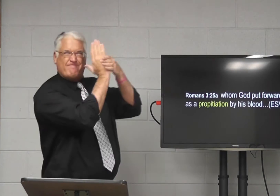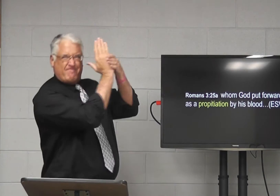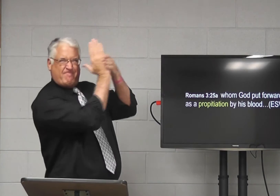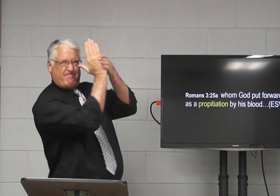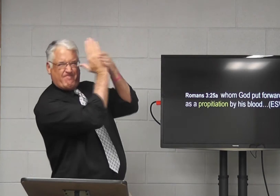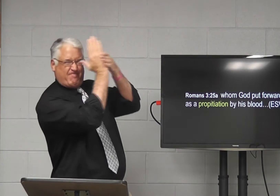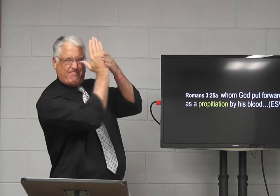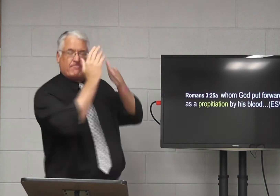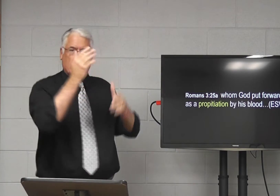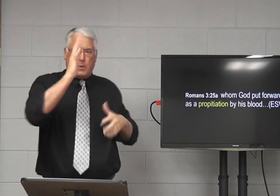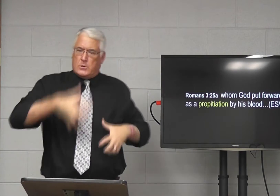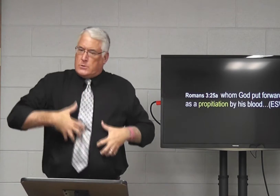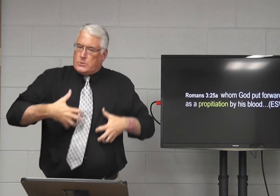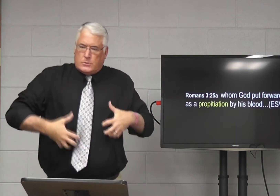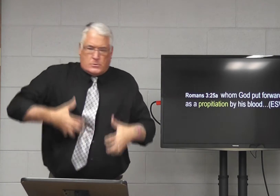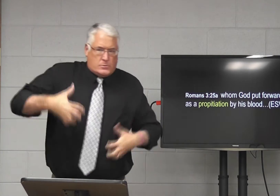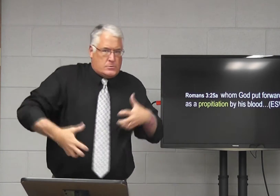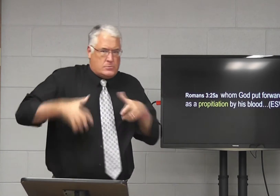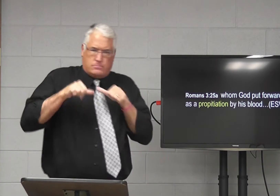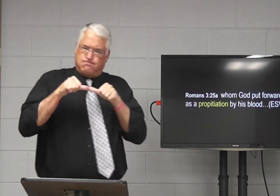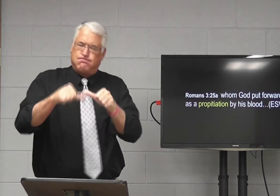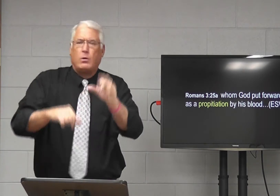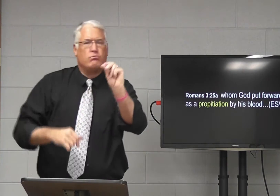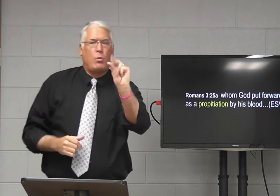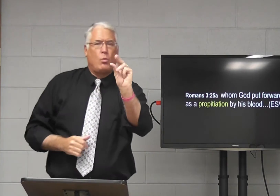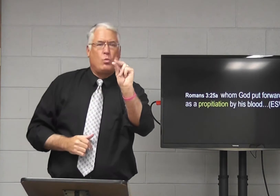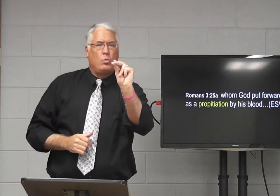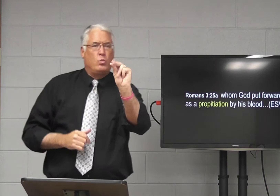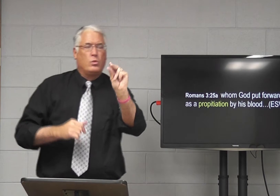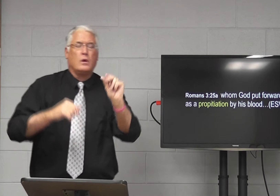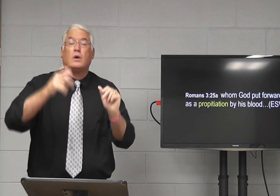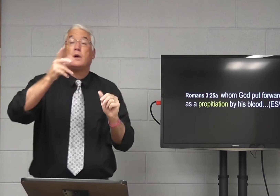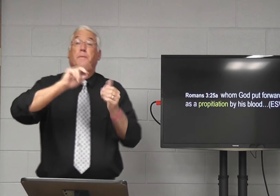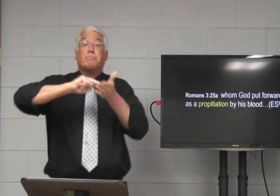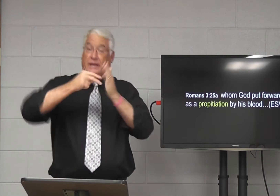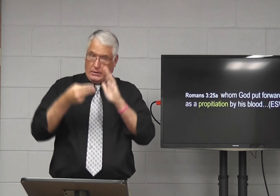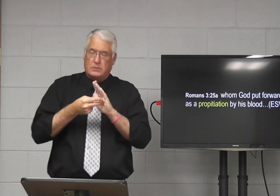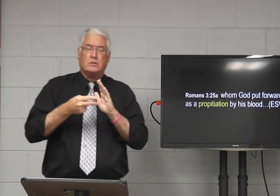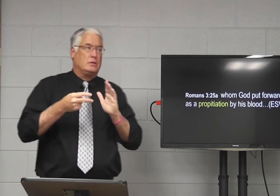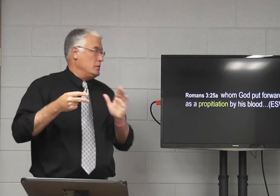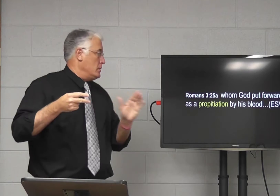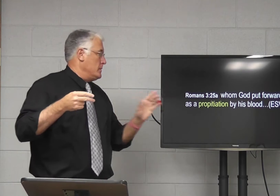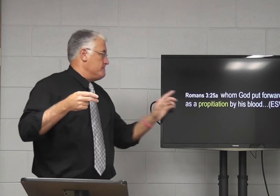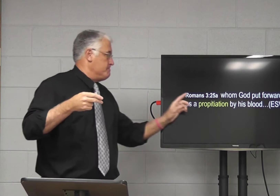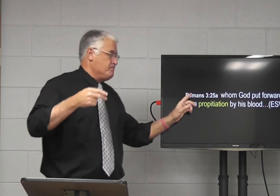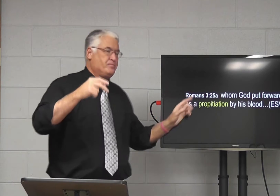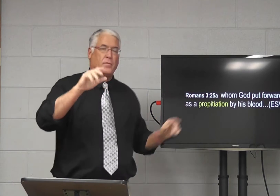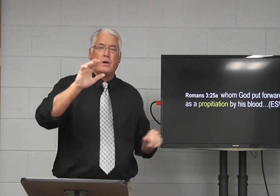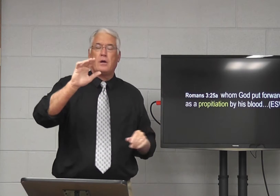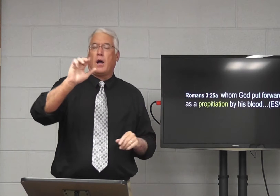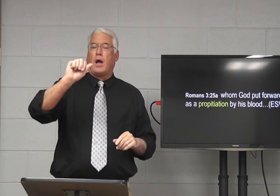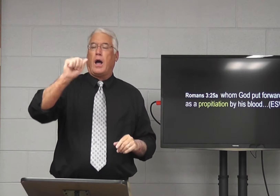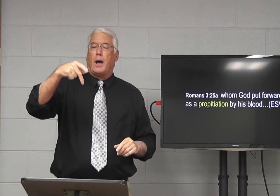You know, that I'm trying to struggle to ward back God's wrath. No, what it means is